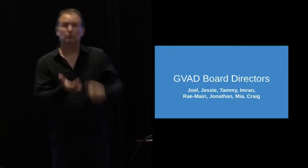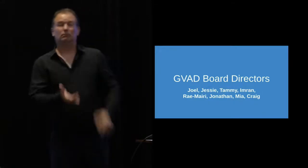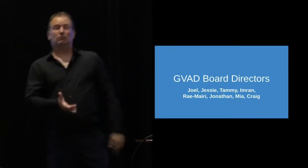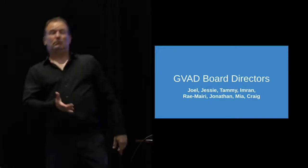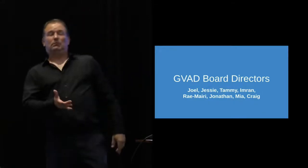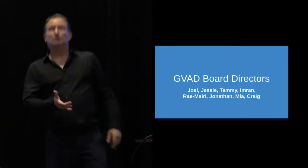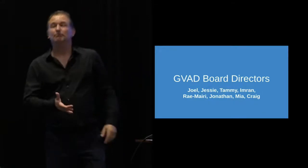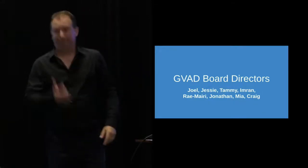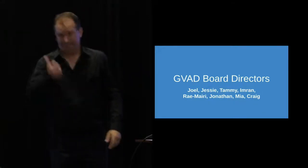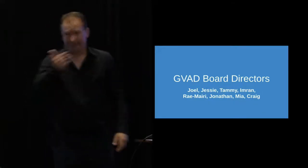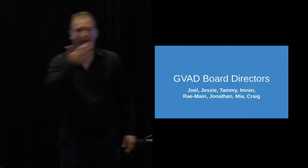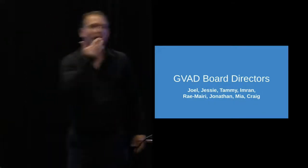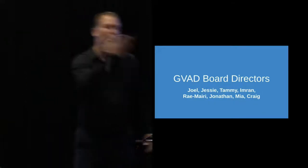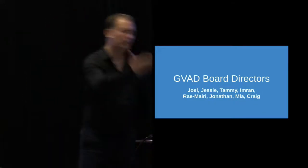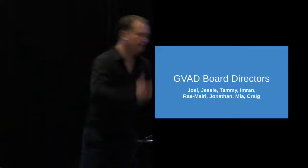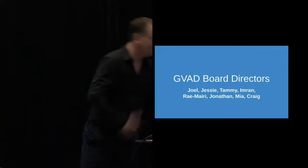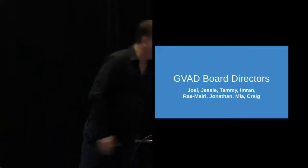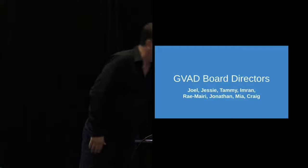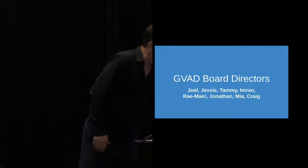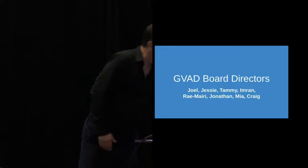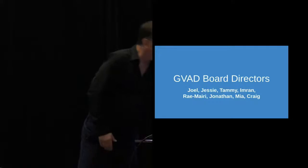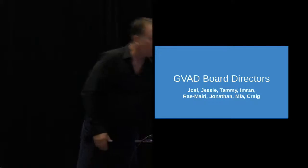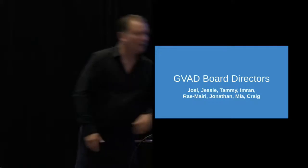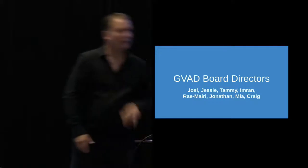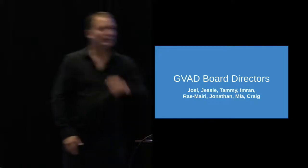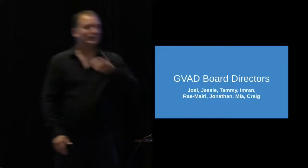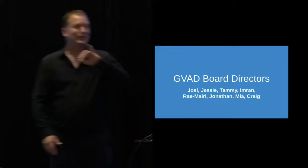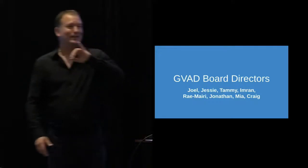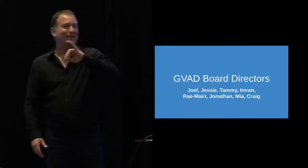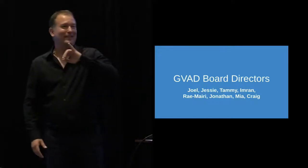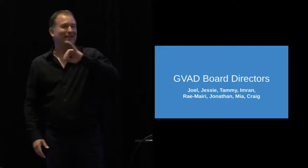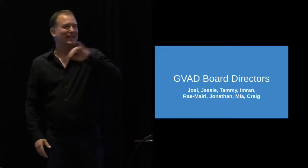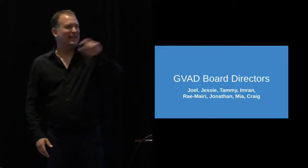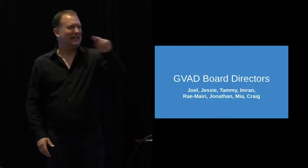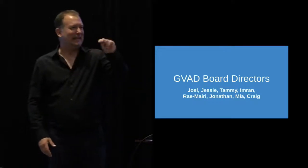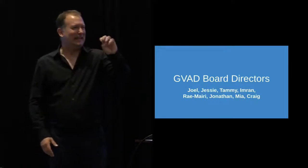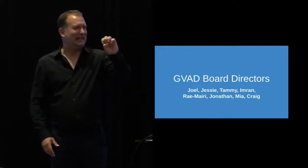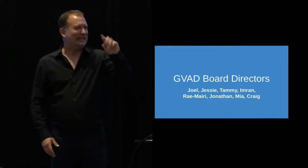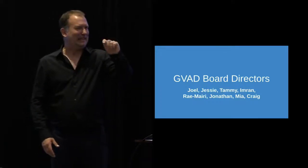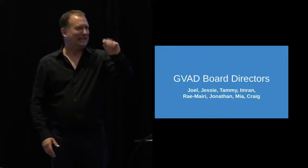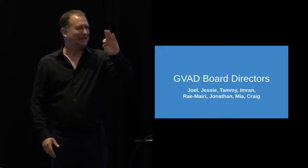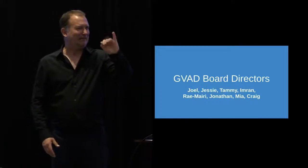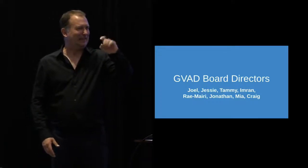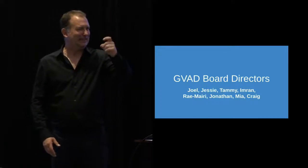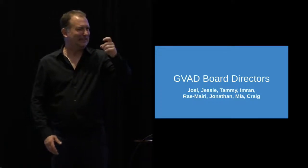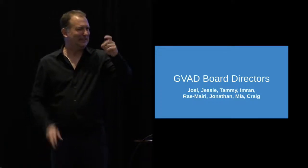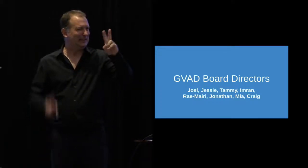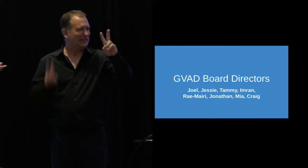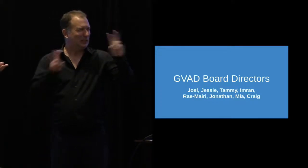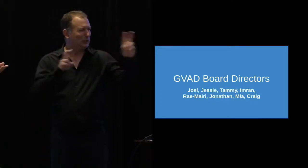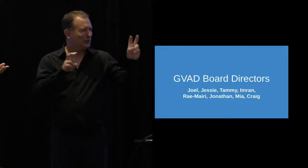of our discussions and brought wisdom beyond anything I can describe.